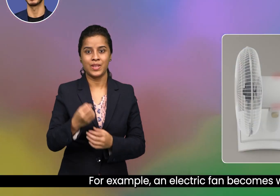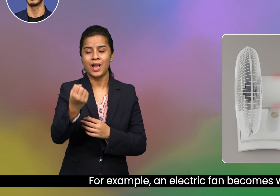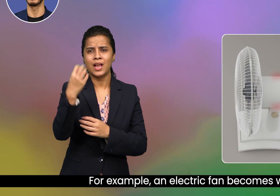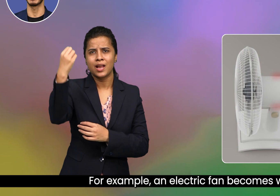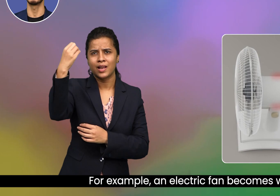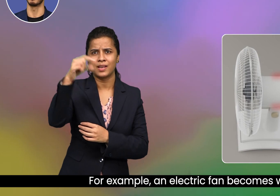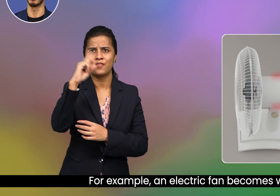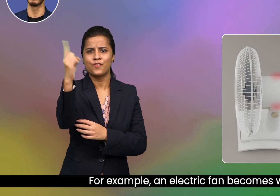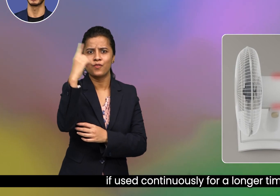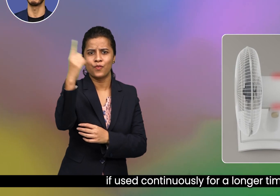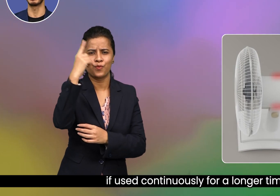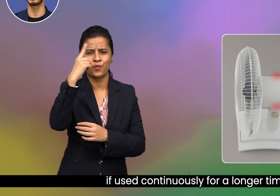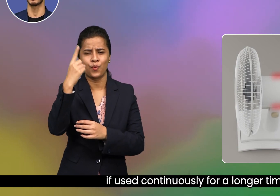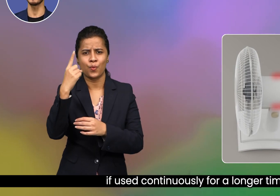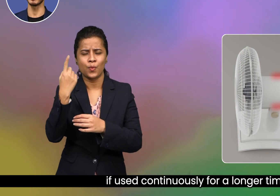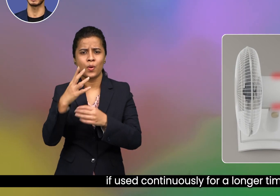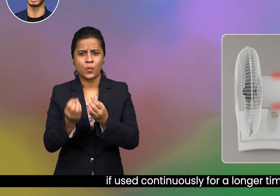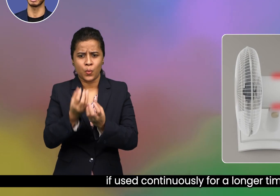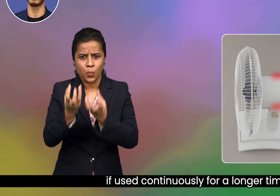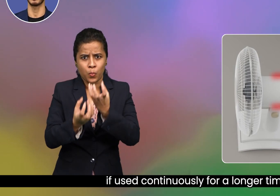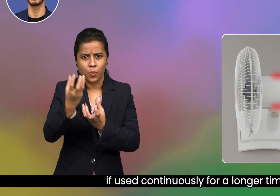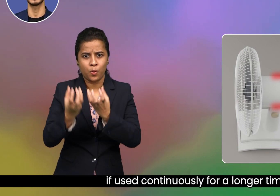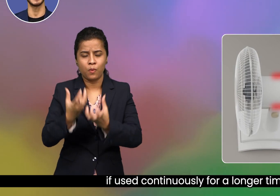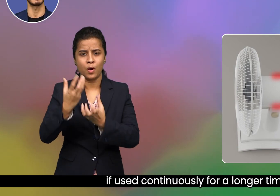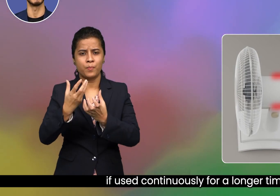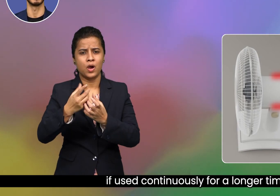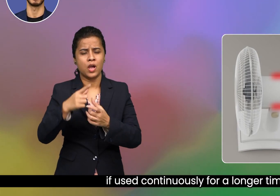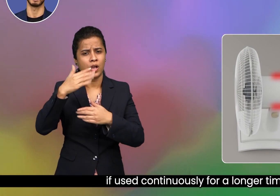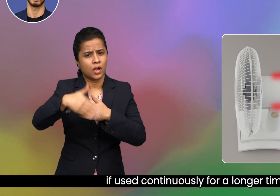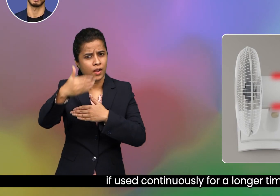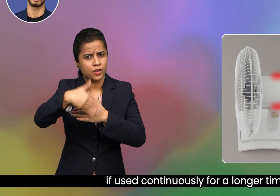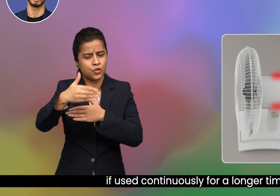fan becomes warm if used continuously for a longer time.